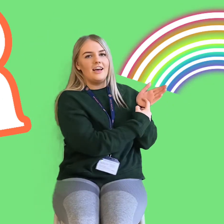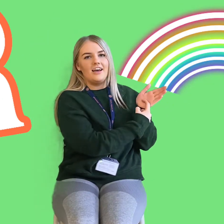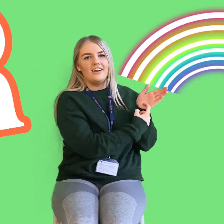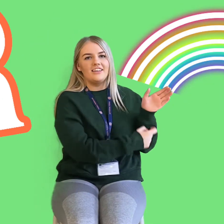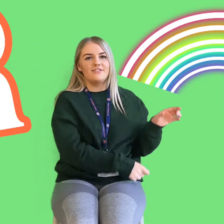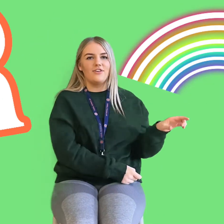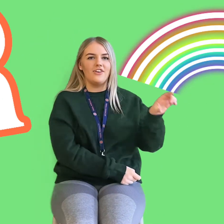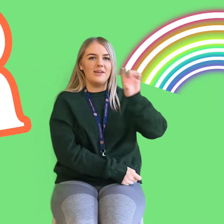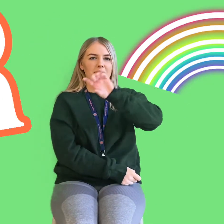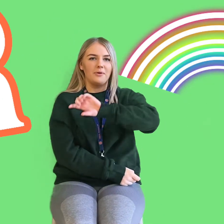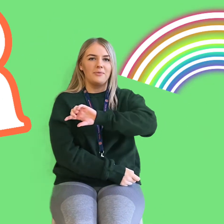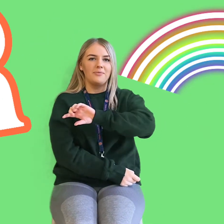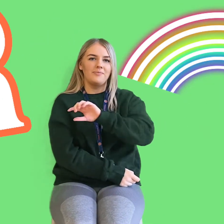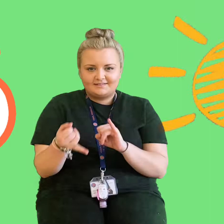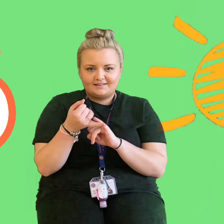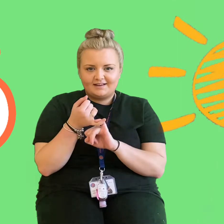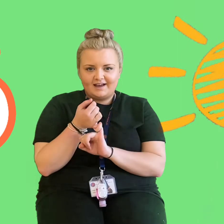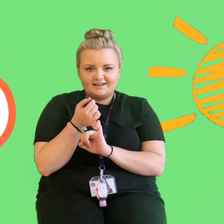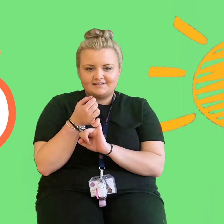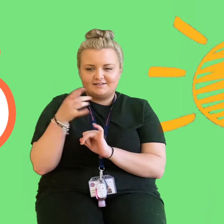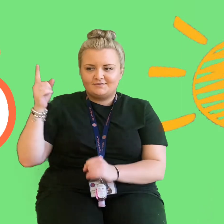is for rainbow. S is for sun.